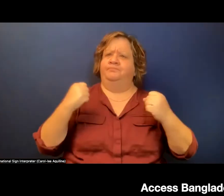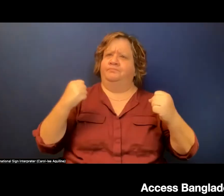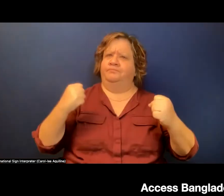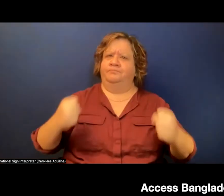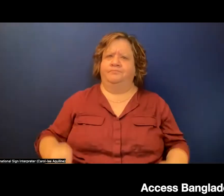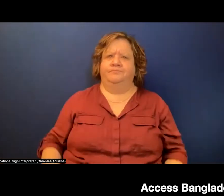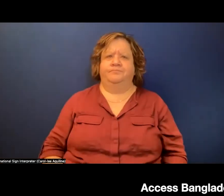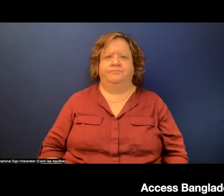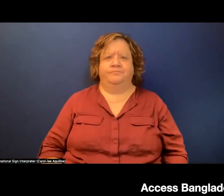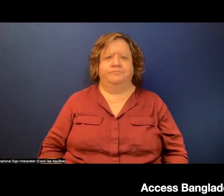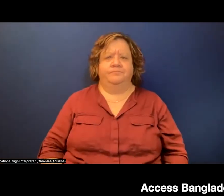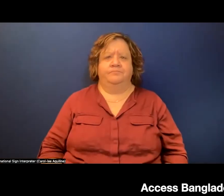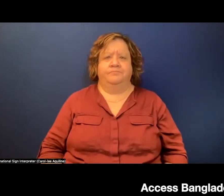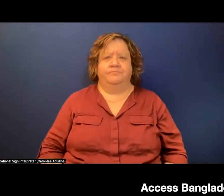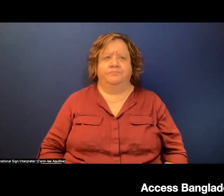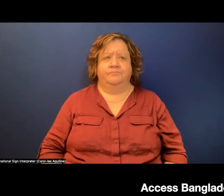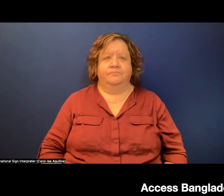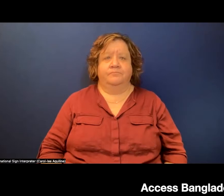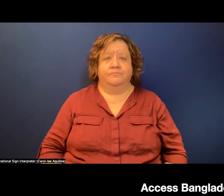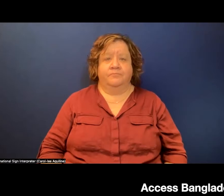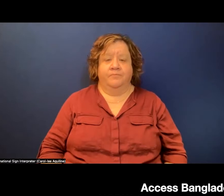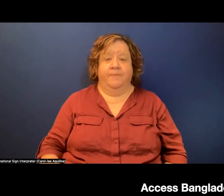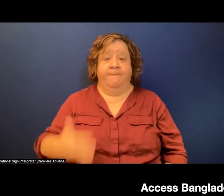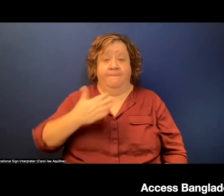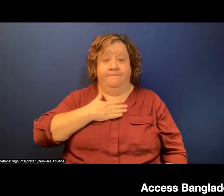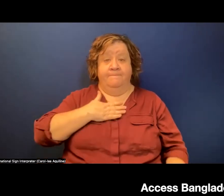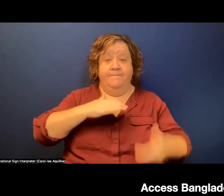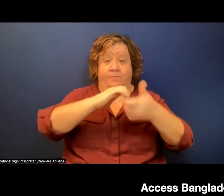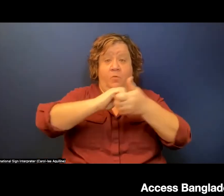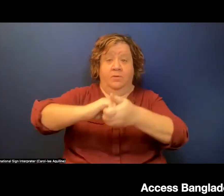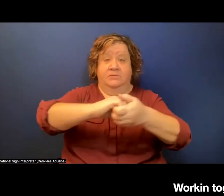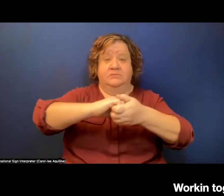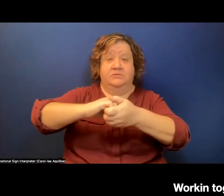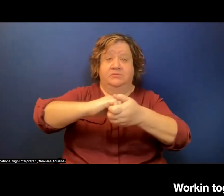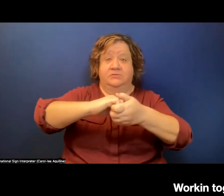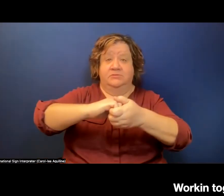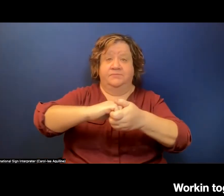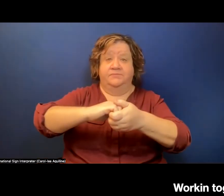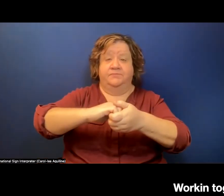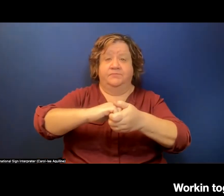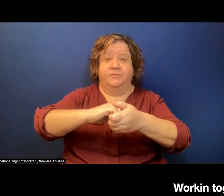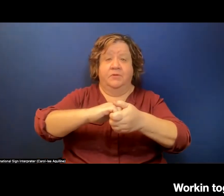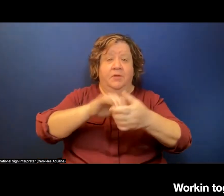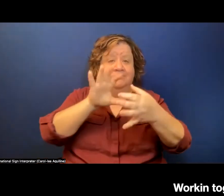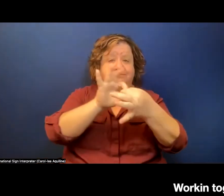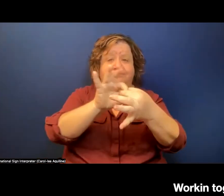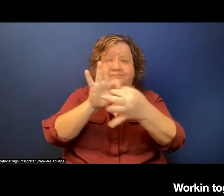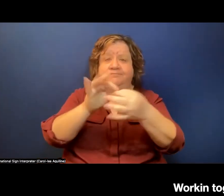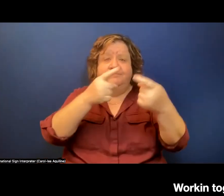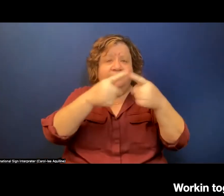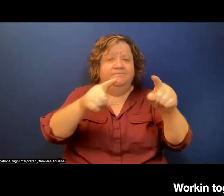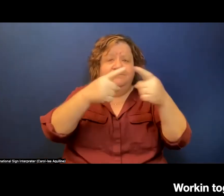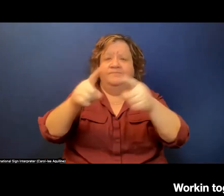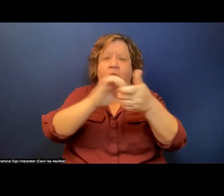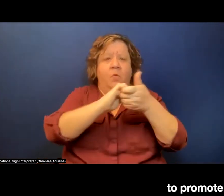NCDW, Sitakun Federation, Turning Point, and WDDF, working together with the support of